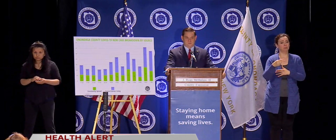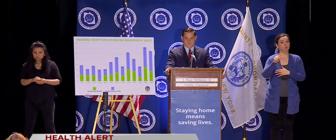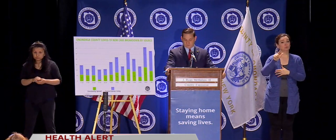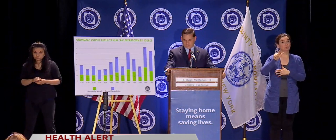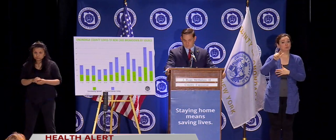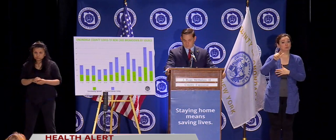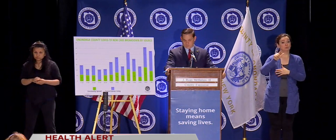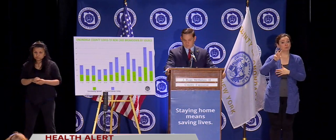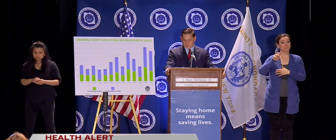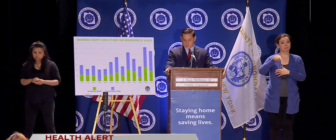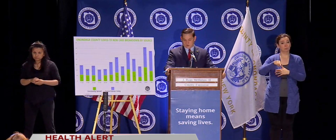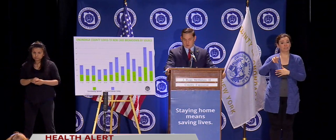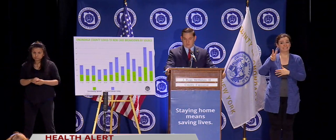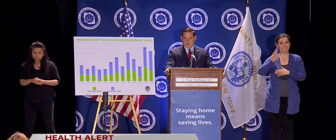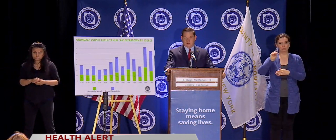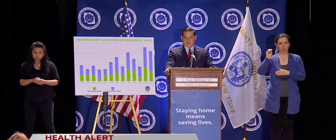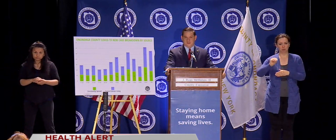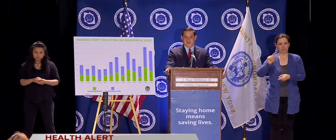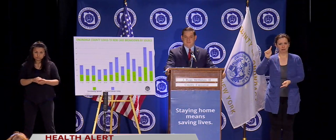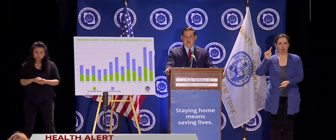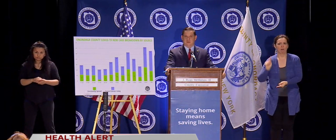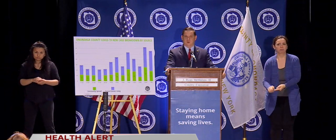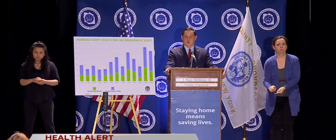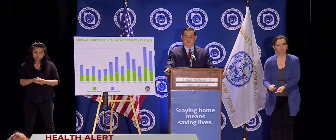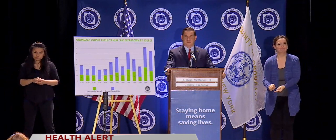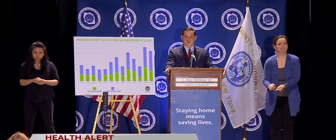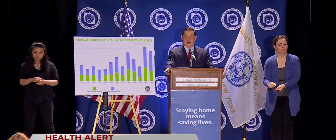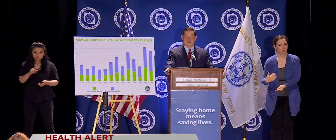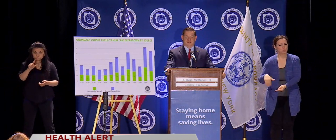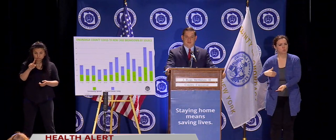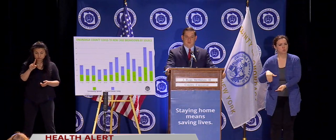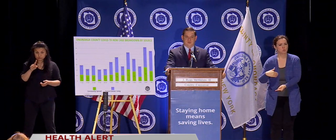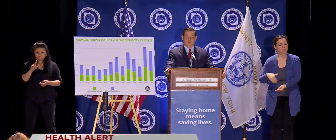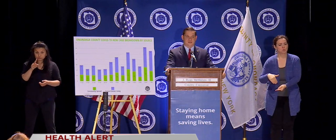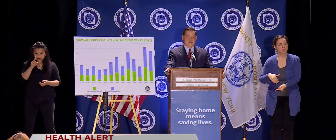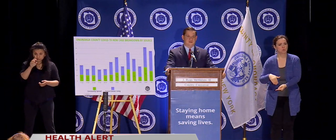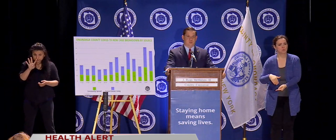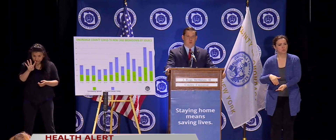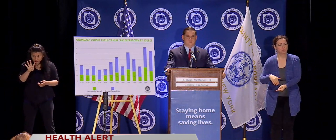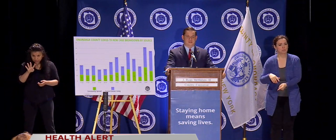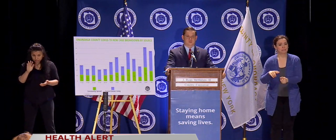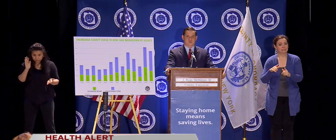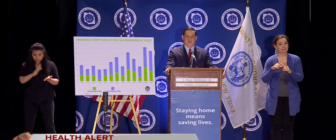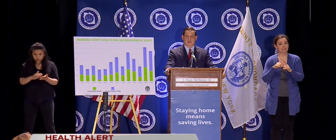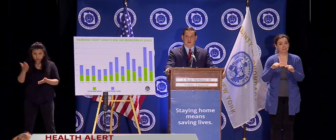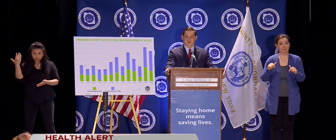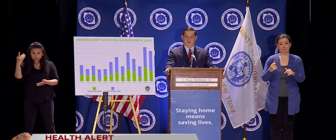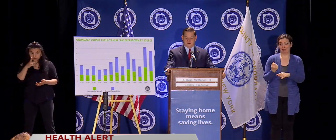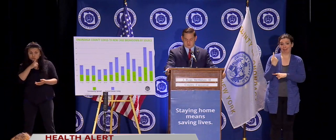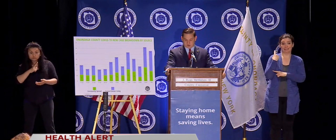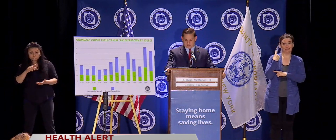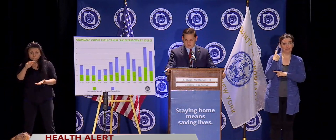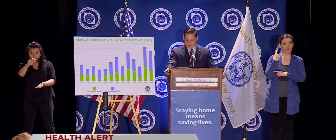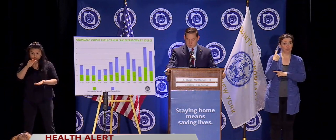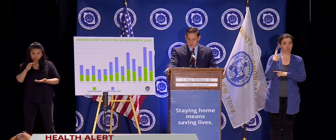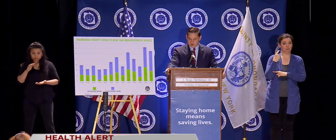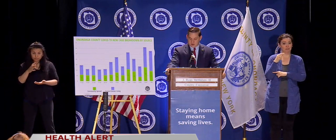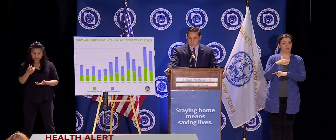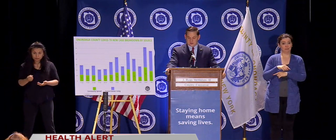27.6%. So the same payment we received last year was 27.6% larger than this